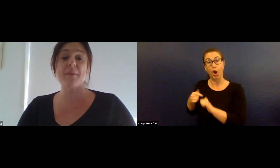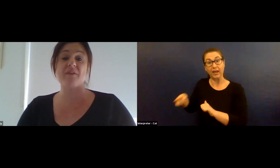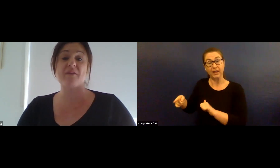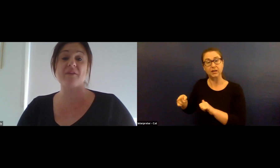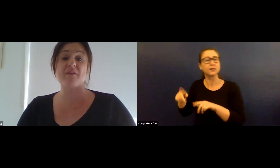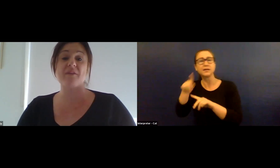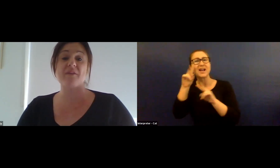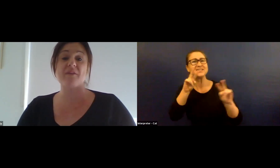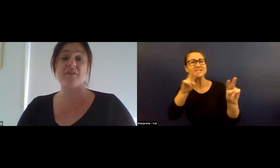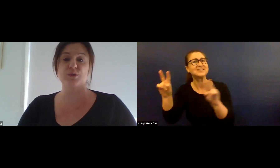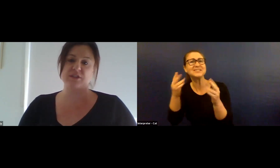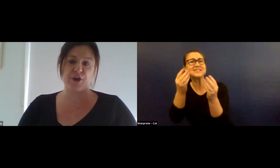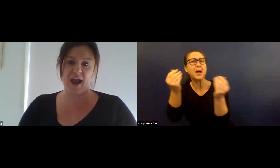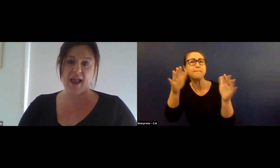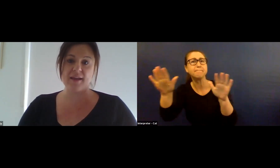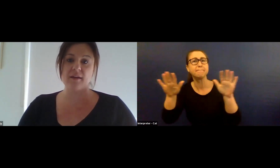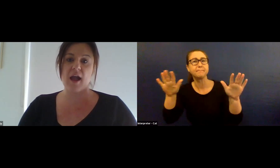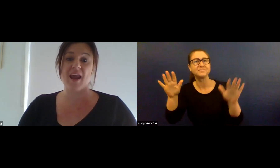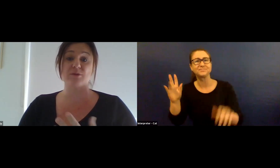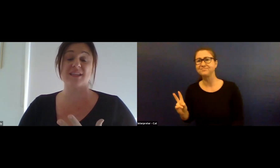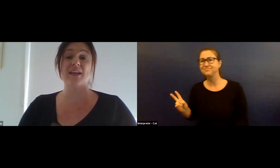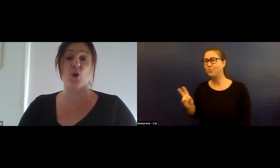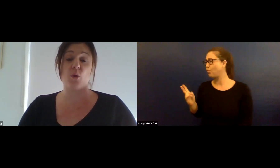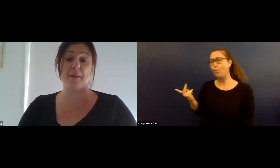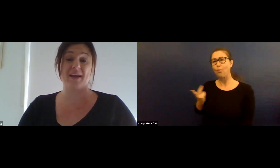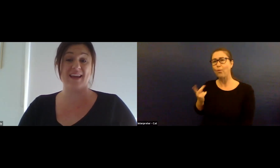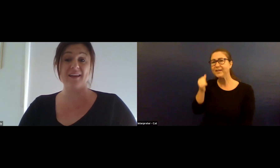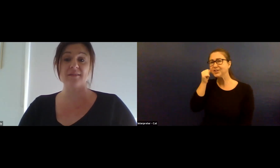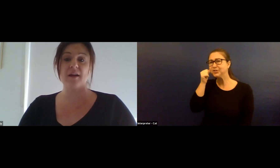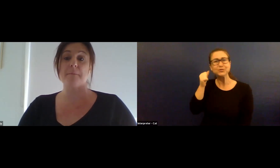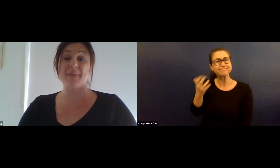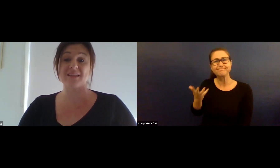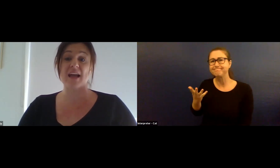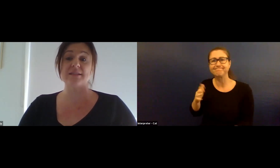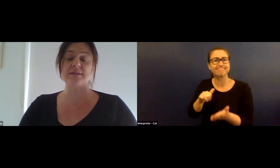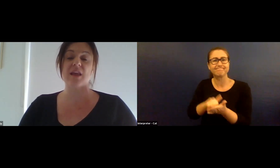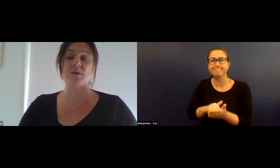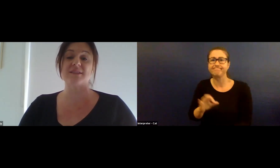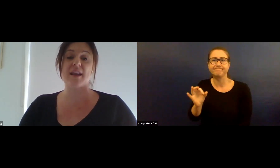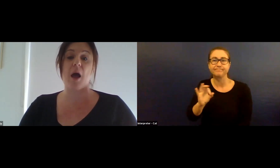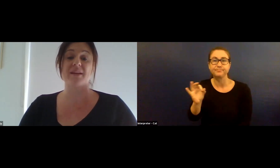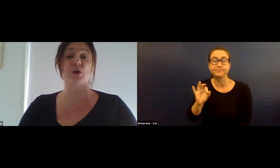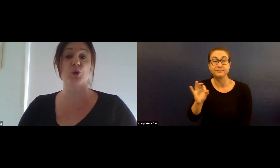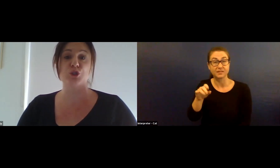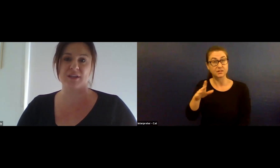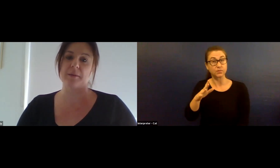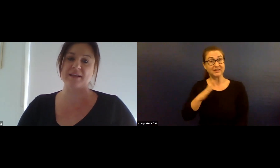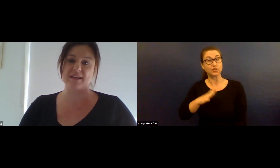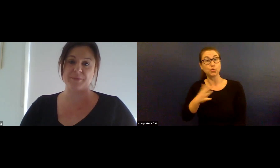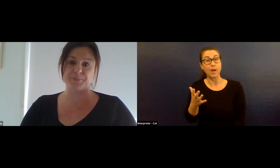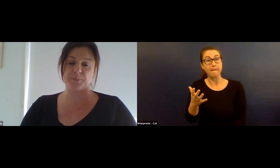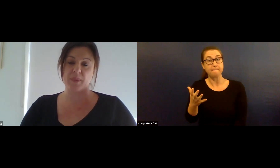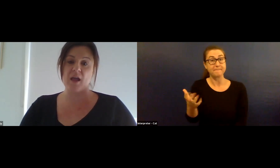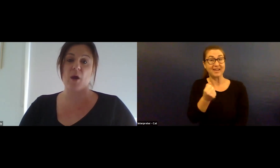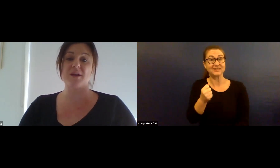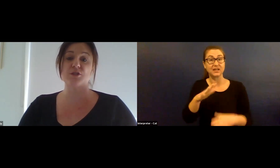our team at VCOS knew that this wasn't okay, and our CEO, Emma King, mandated that we set up an